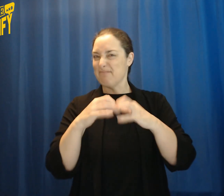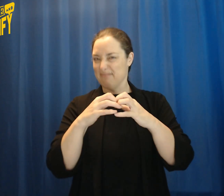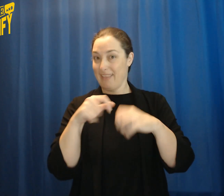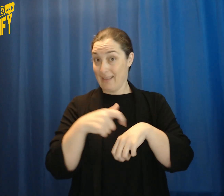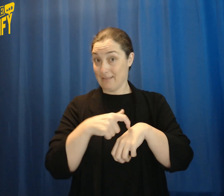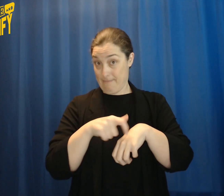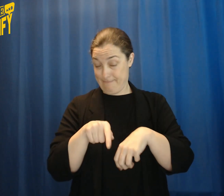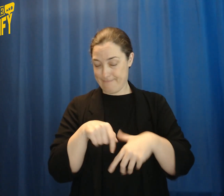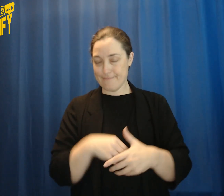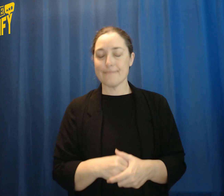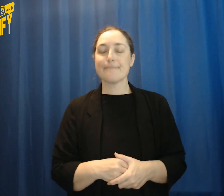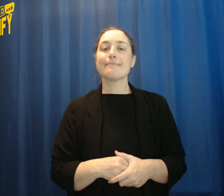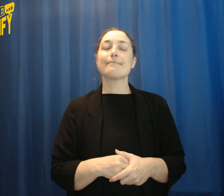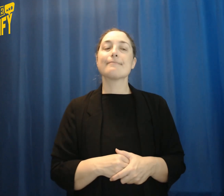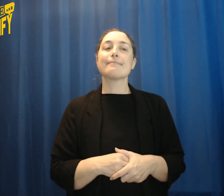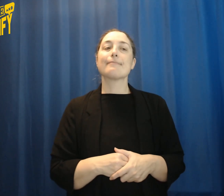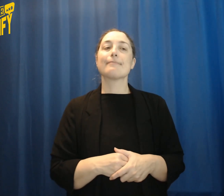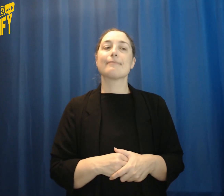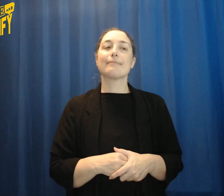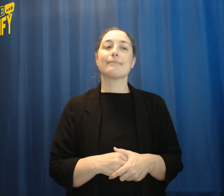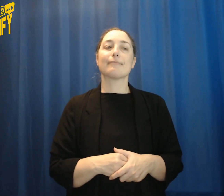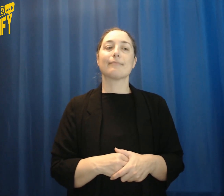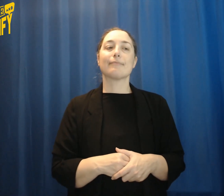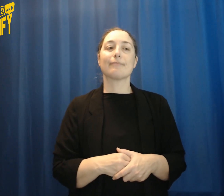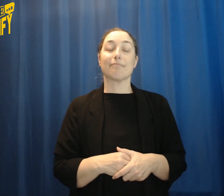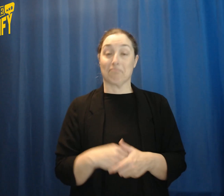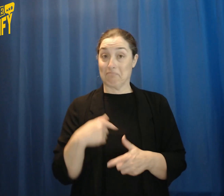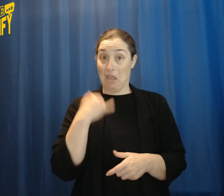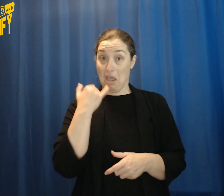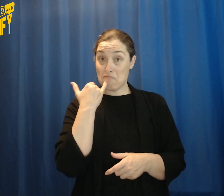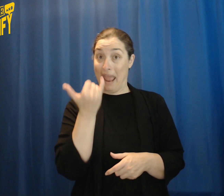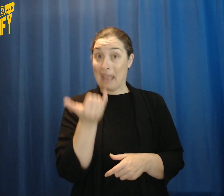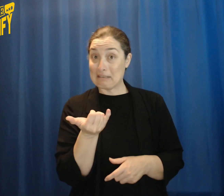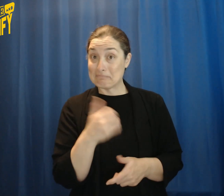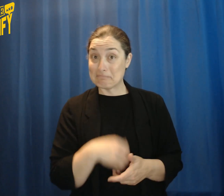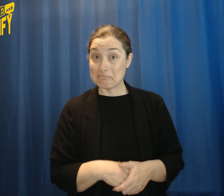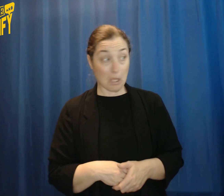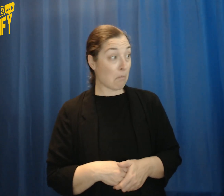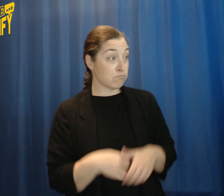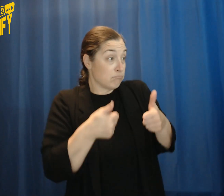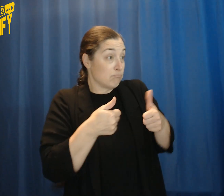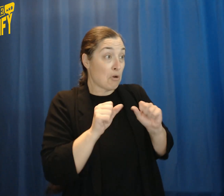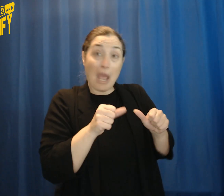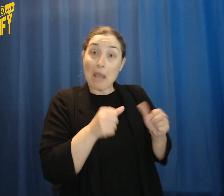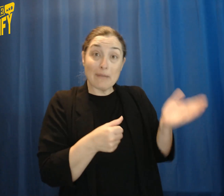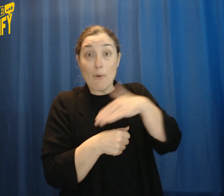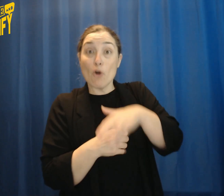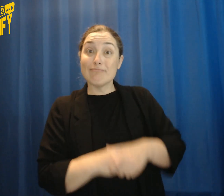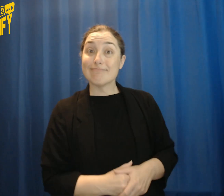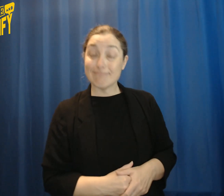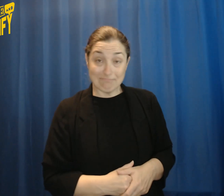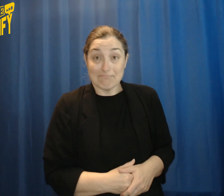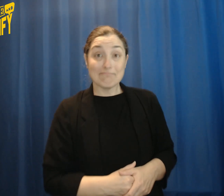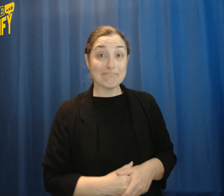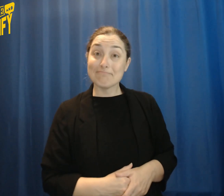And I rang them up and they were like, yeah, come in. Yeah, sure. So I